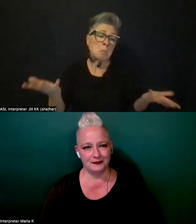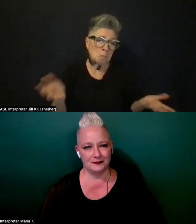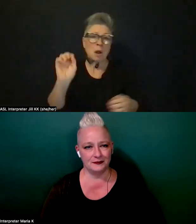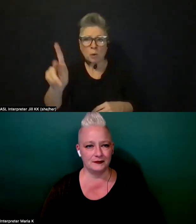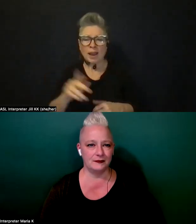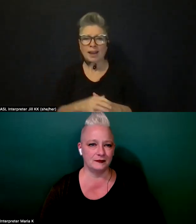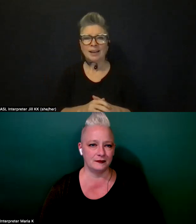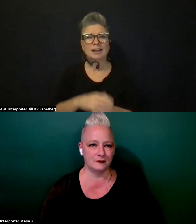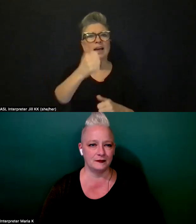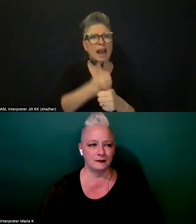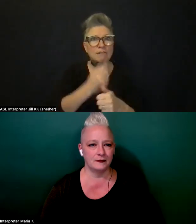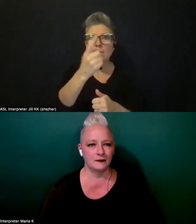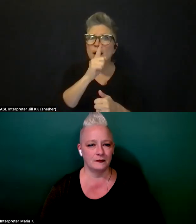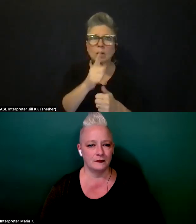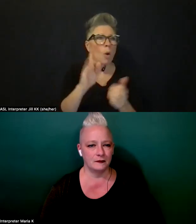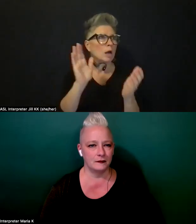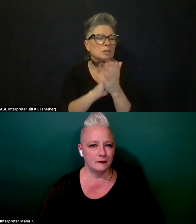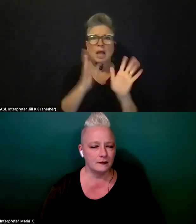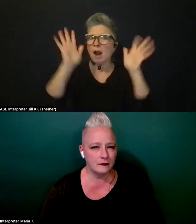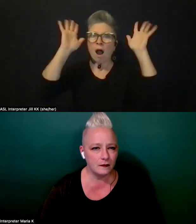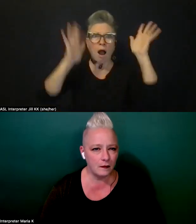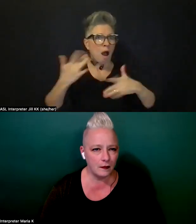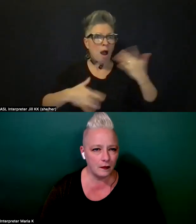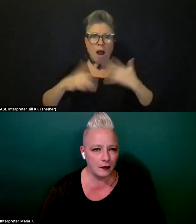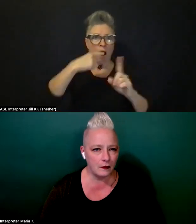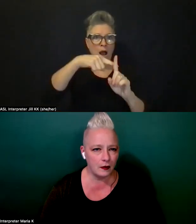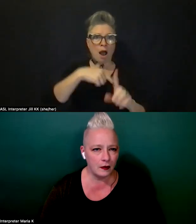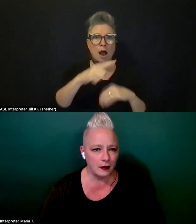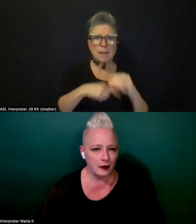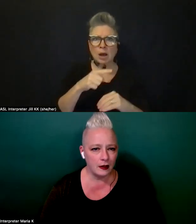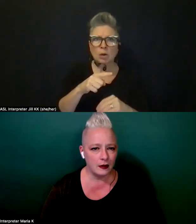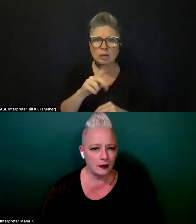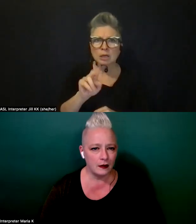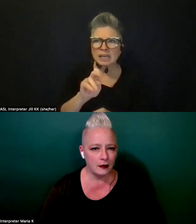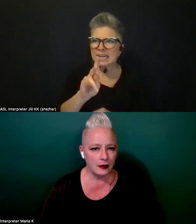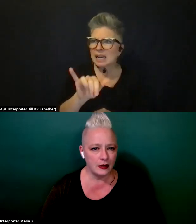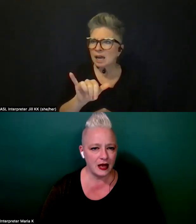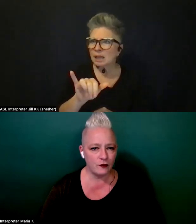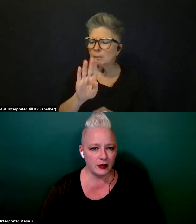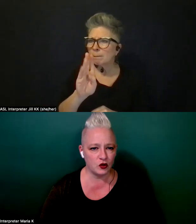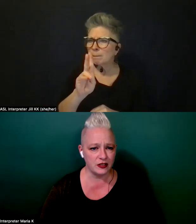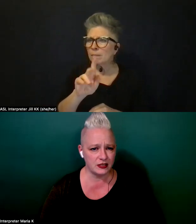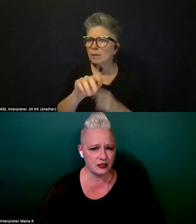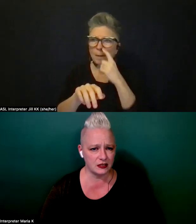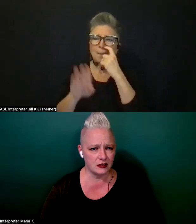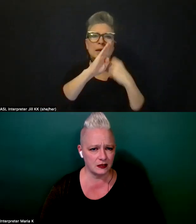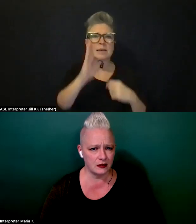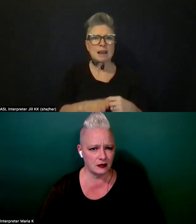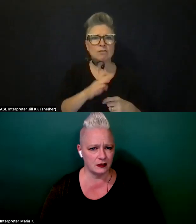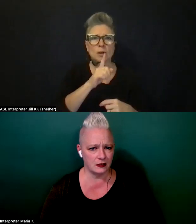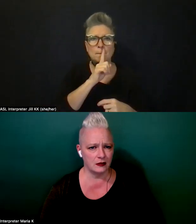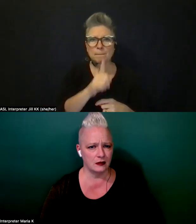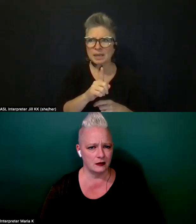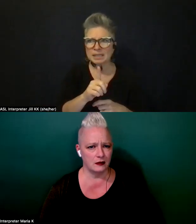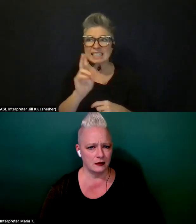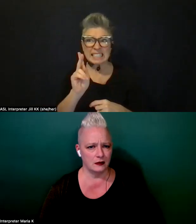was raving about Never Been Quit with Shania Parrish and Tyler. I